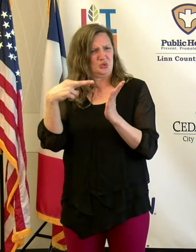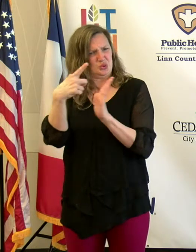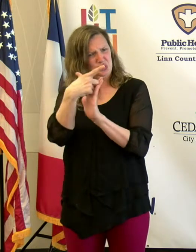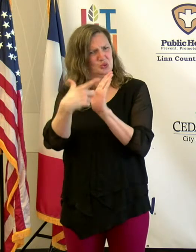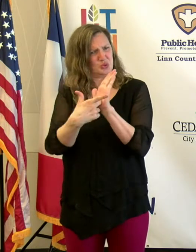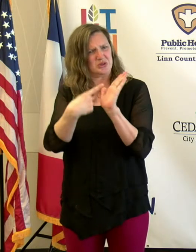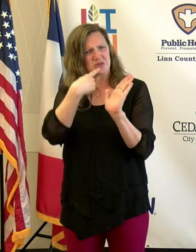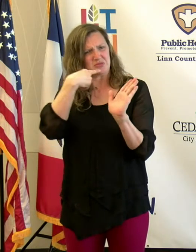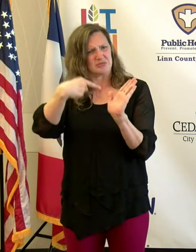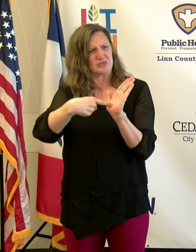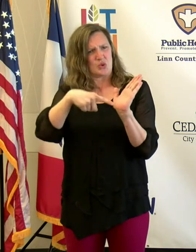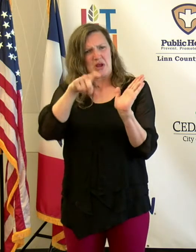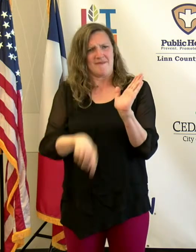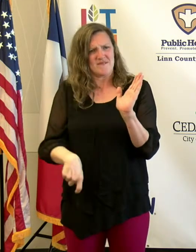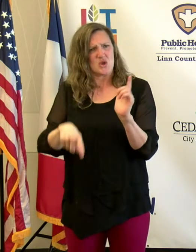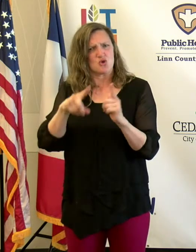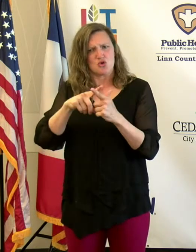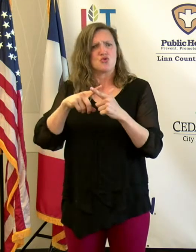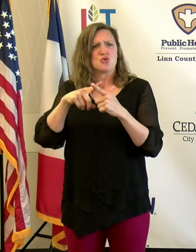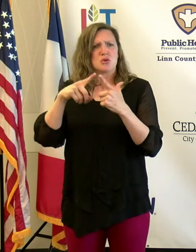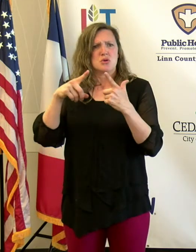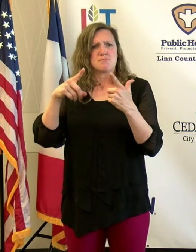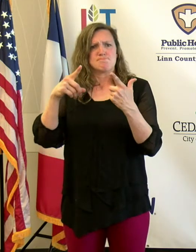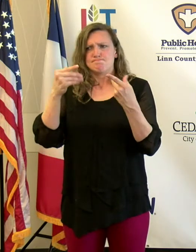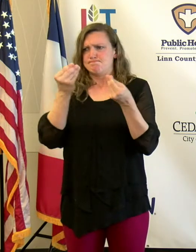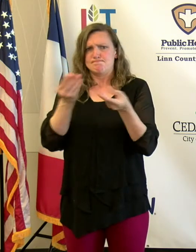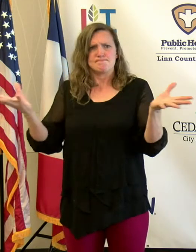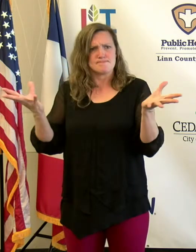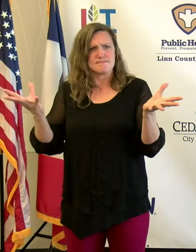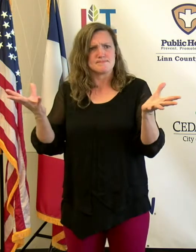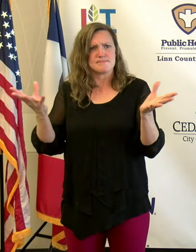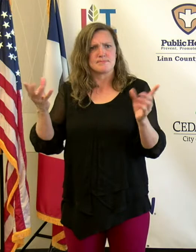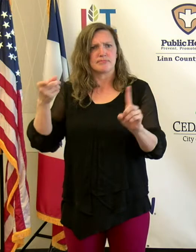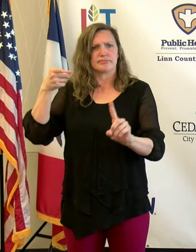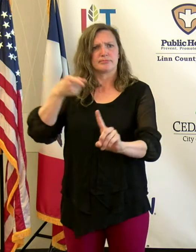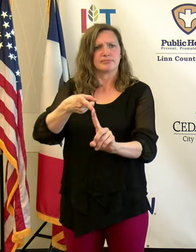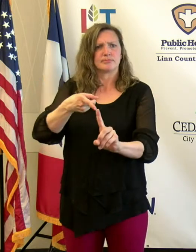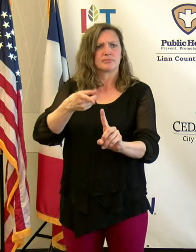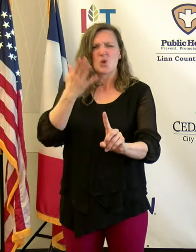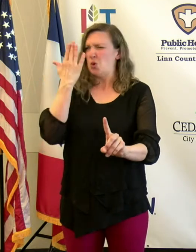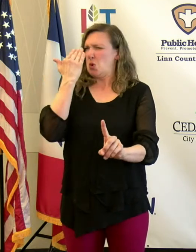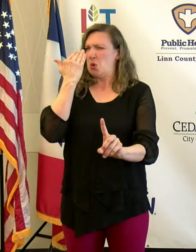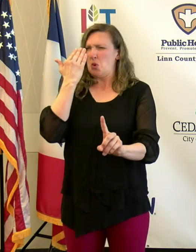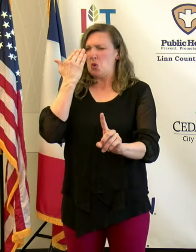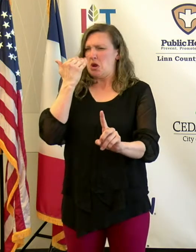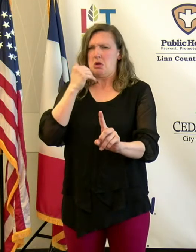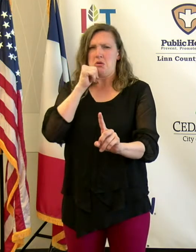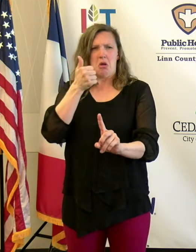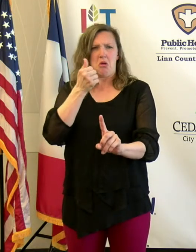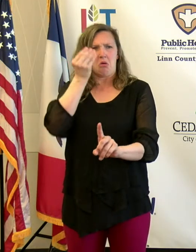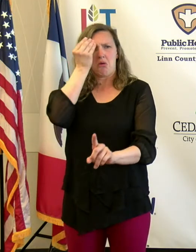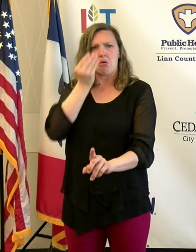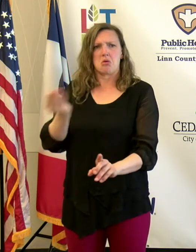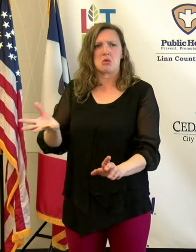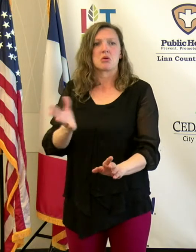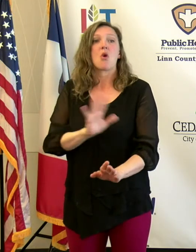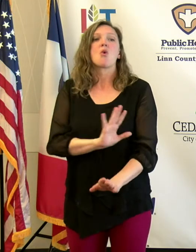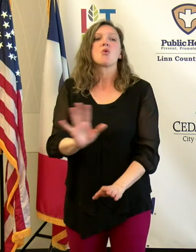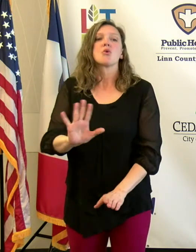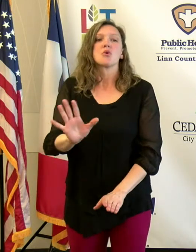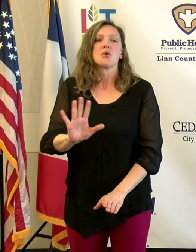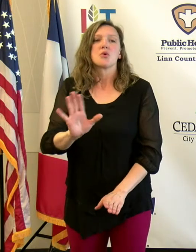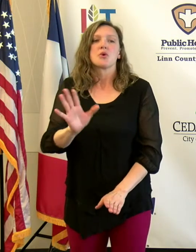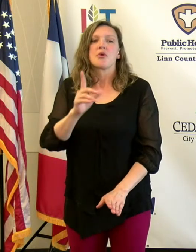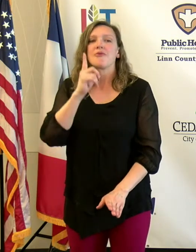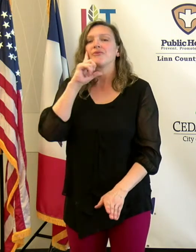them, but you can identify them in the interest of public health. Why not do that at this point? At this point, we don't know what's occurring at